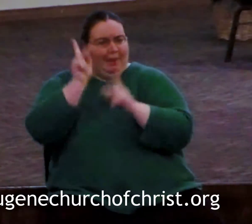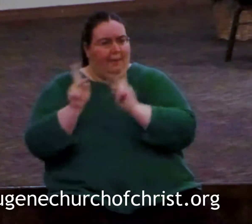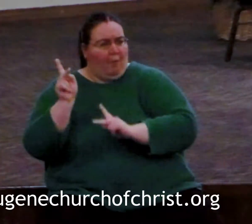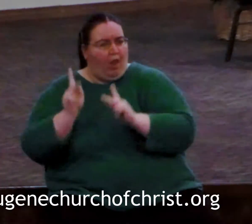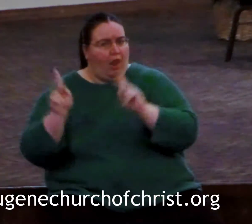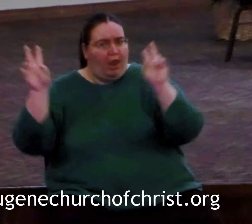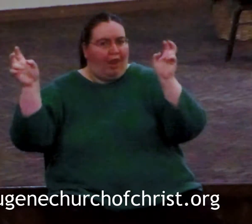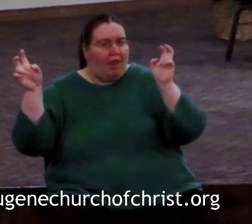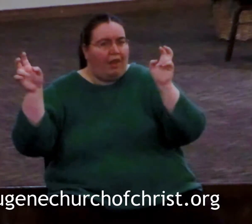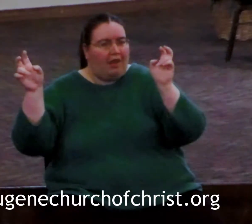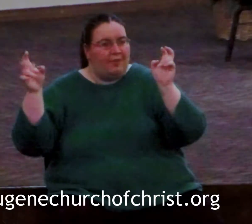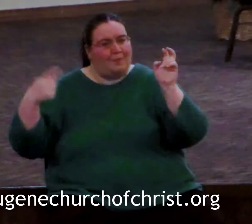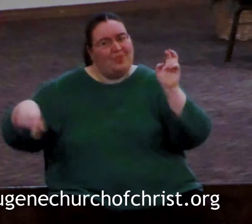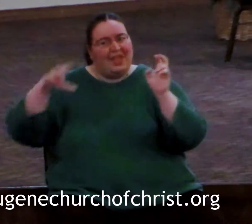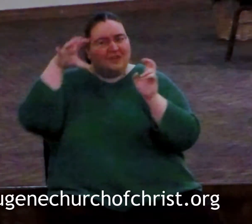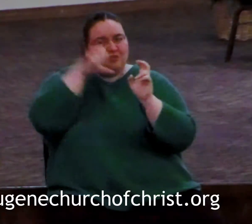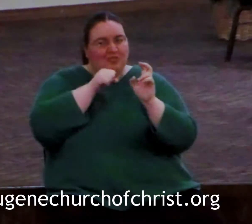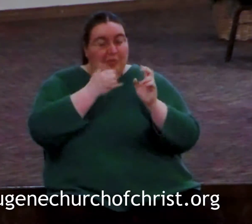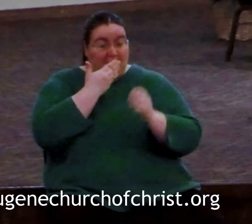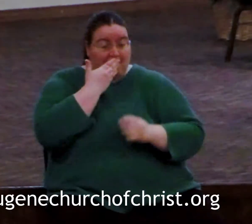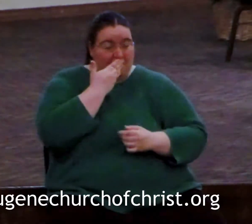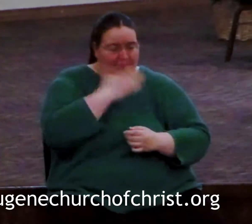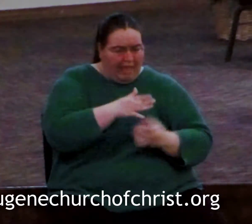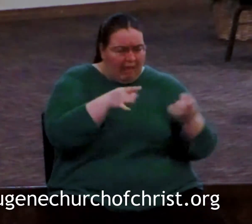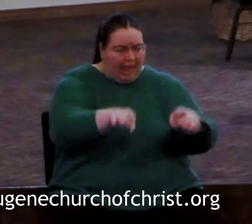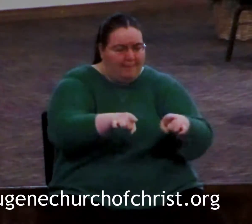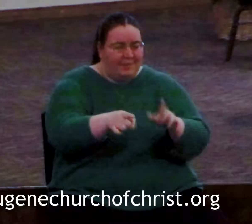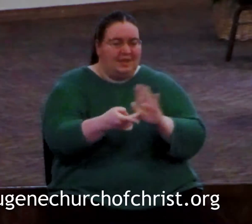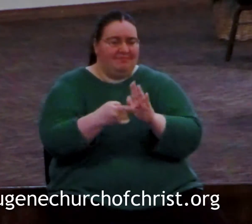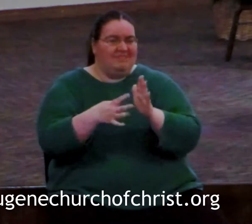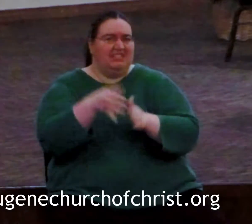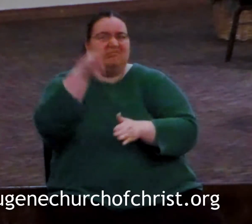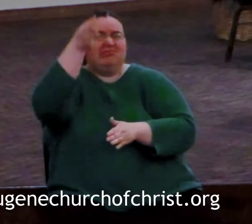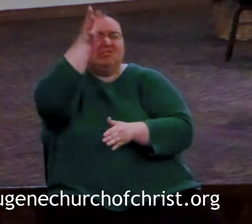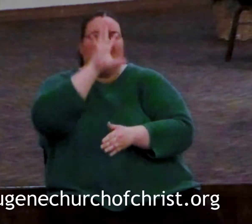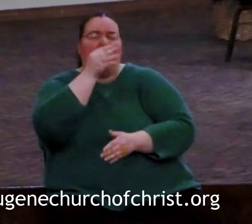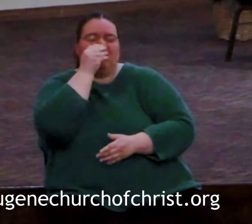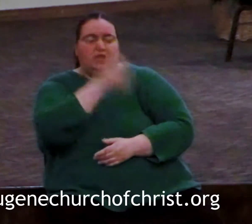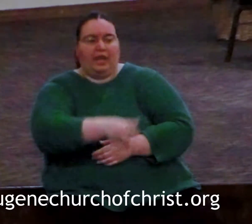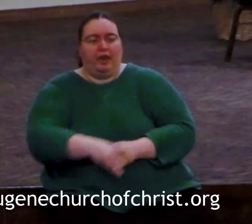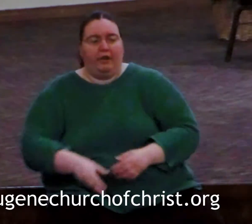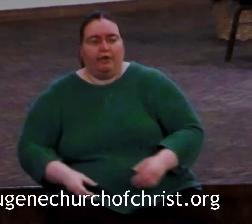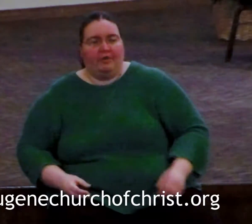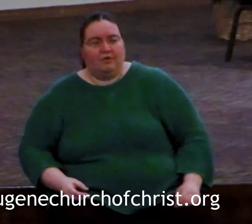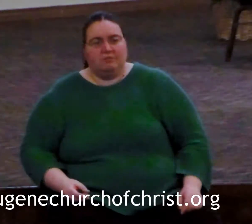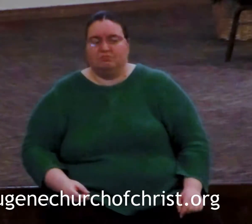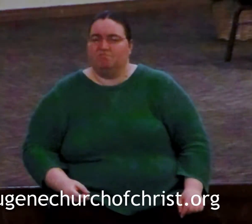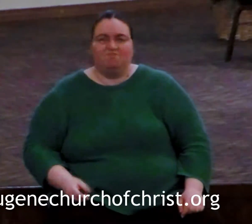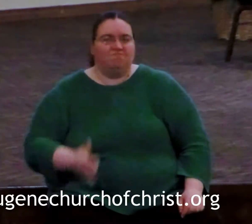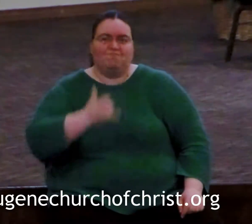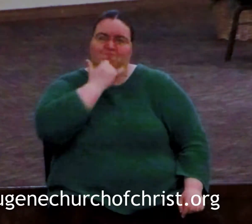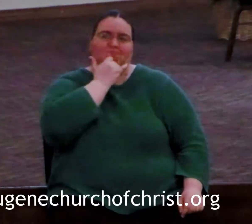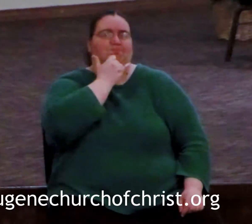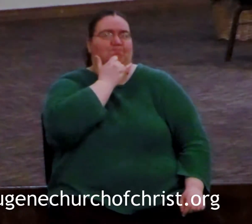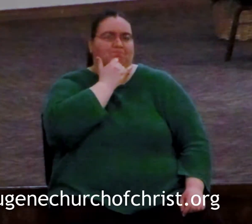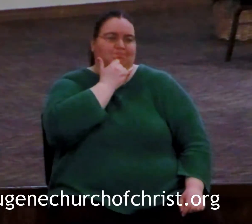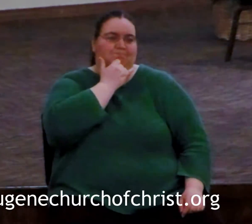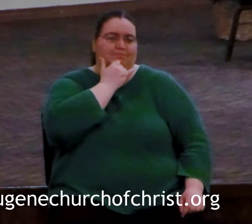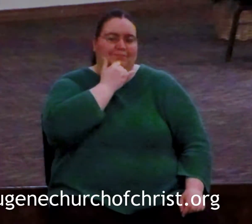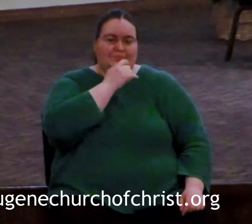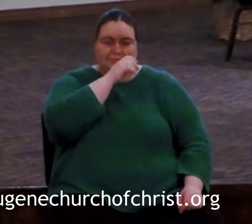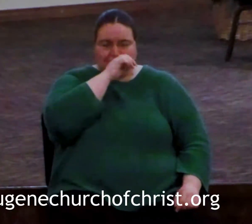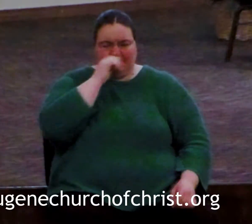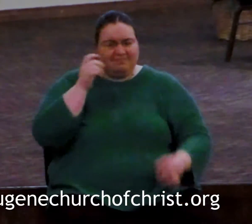happen, means God doesn't care. Doesn't mean anything of the kind. These storms that come